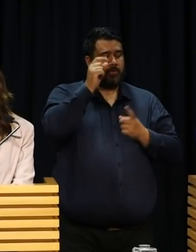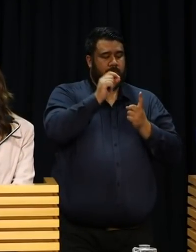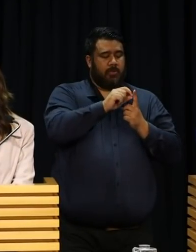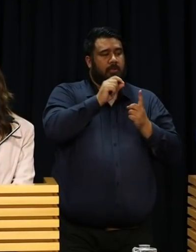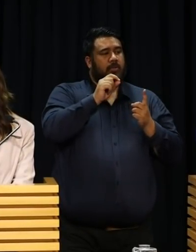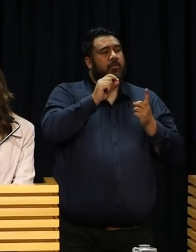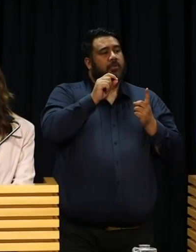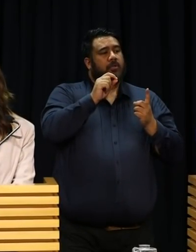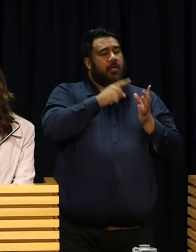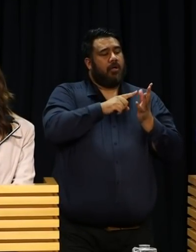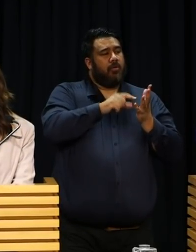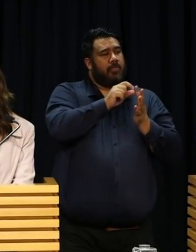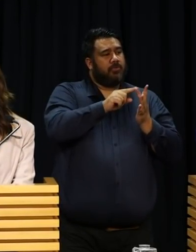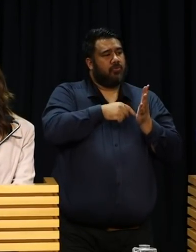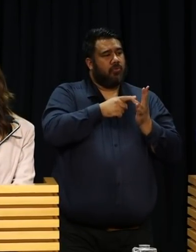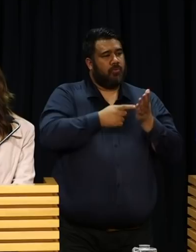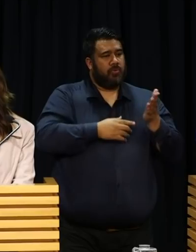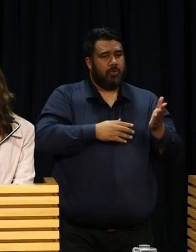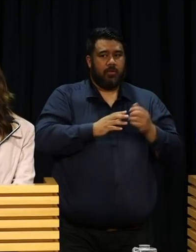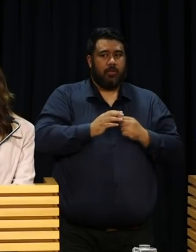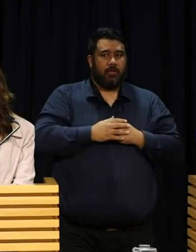This is 50 years of the...